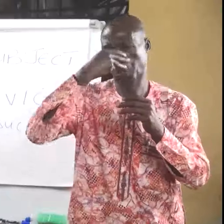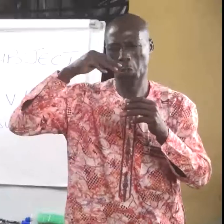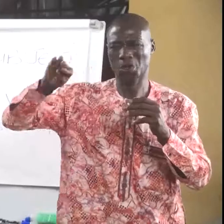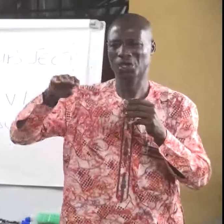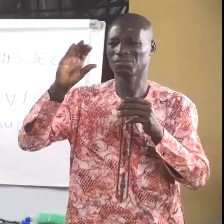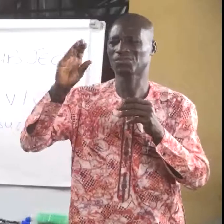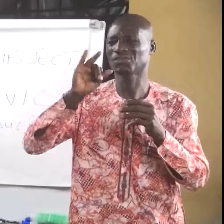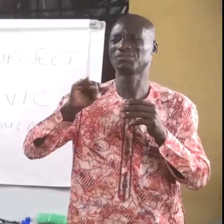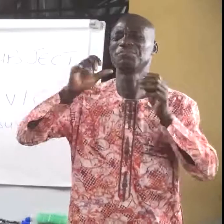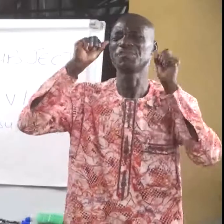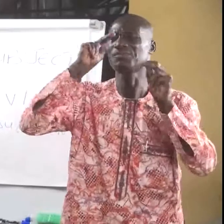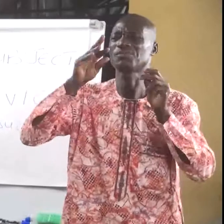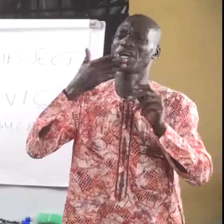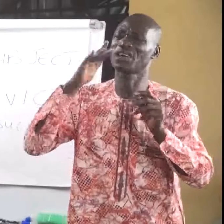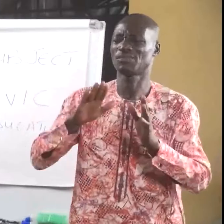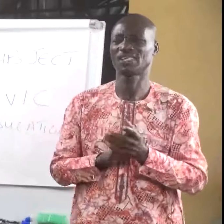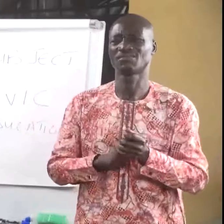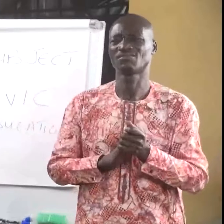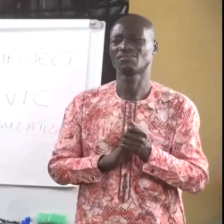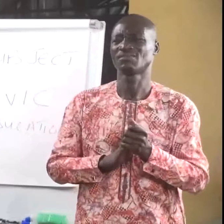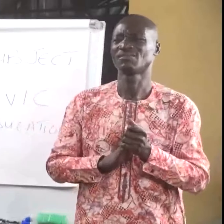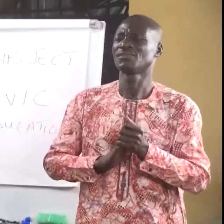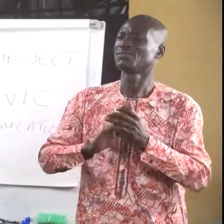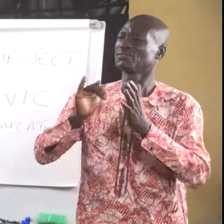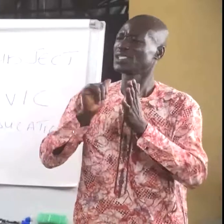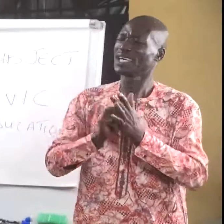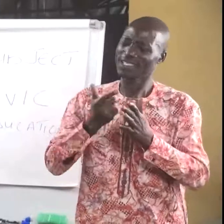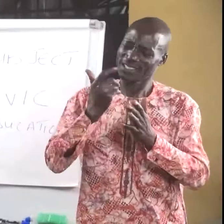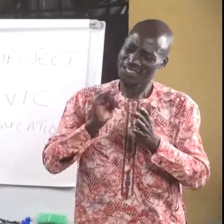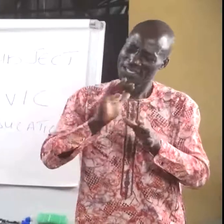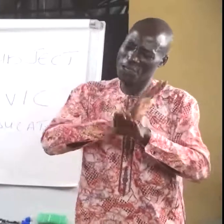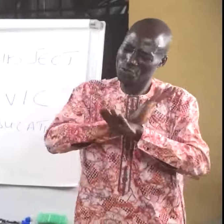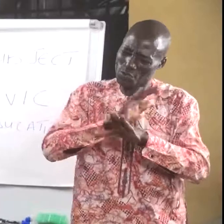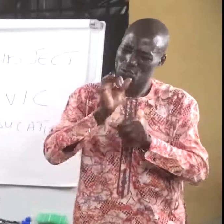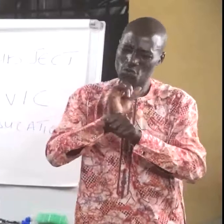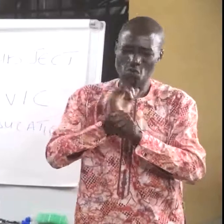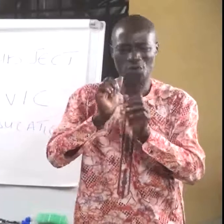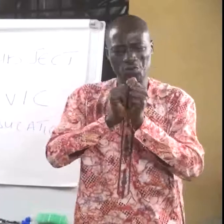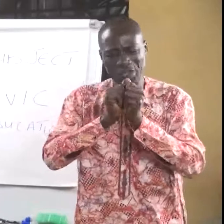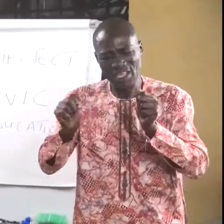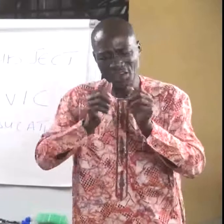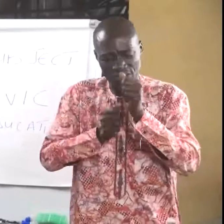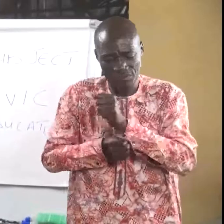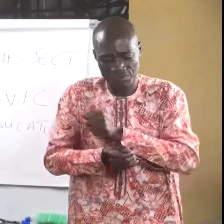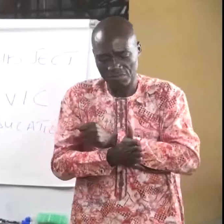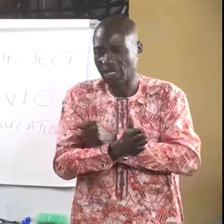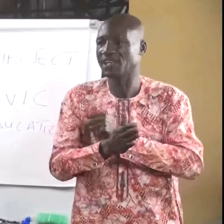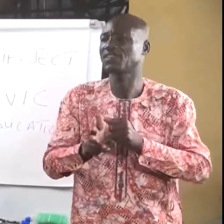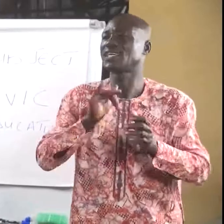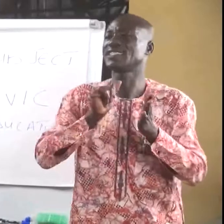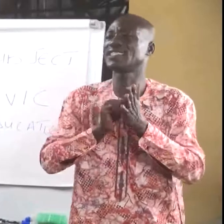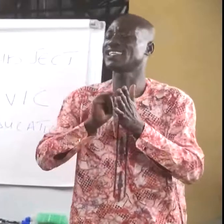bad eggs among them who are corrupt, who ask for bribe before giving you any service. And